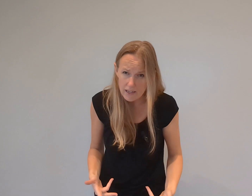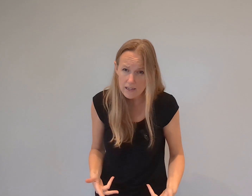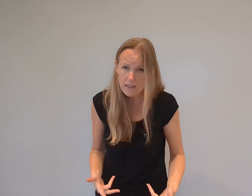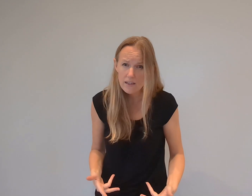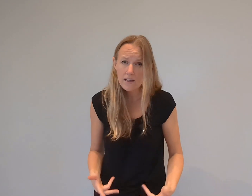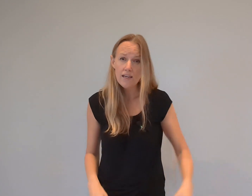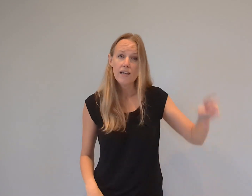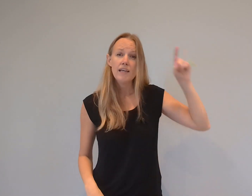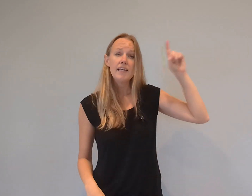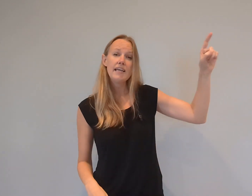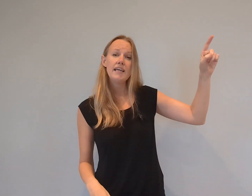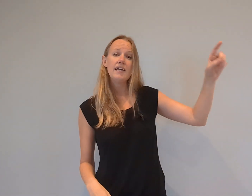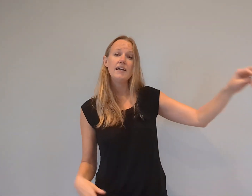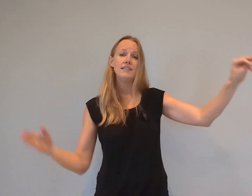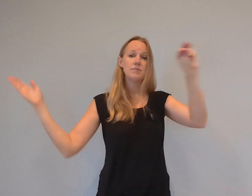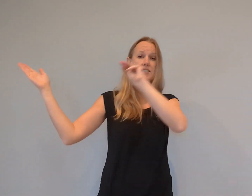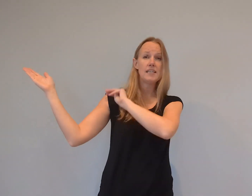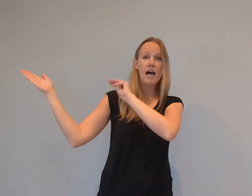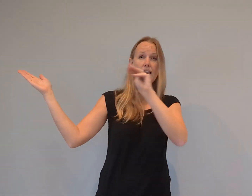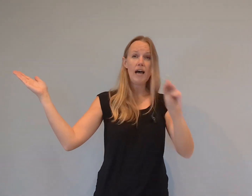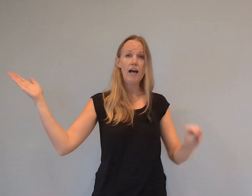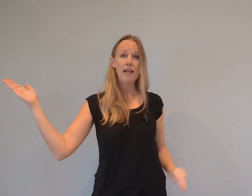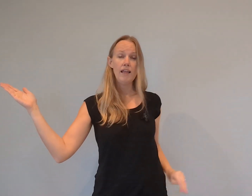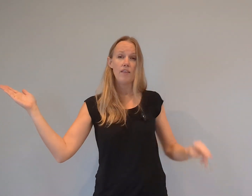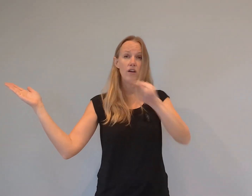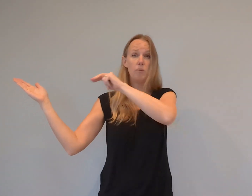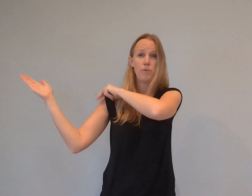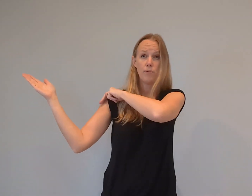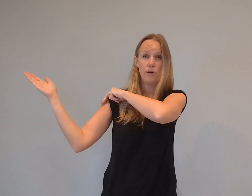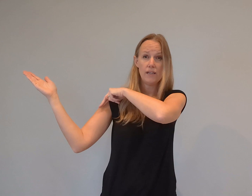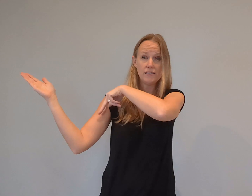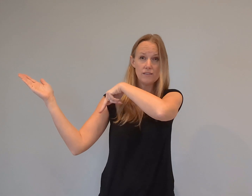suffering. He is Messiah, the Prince